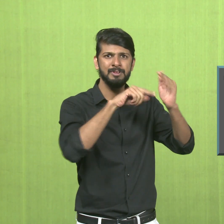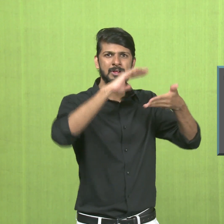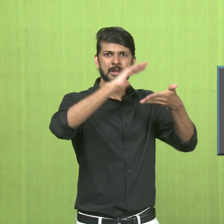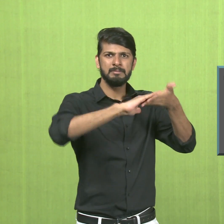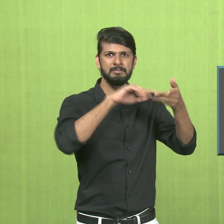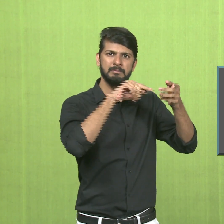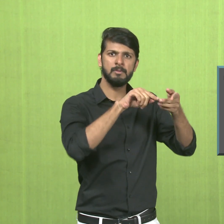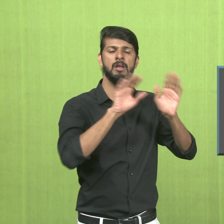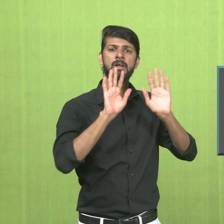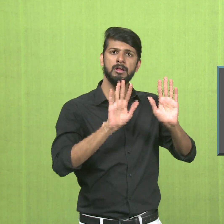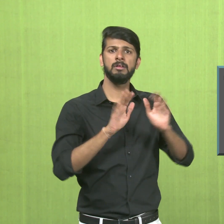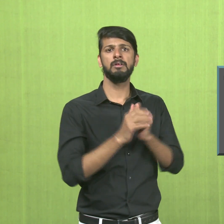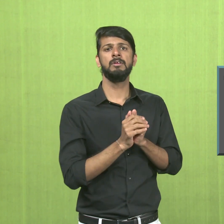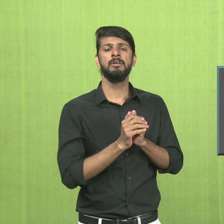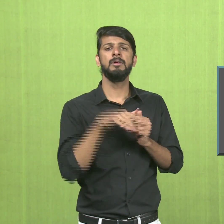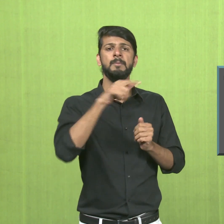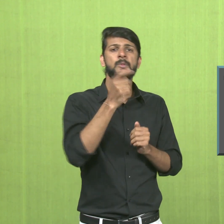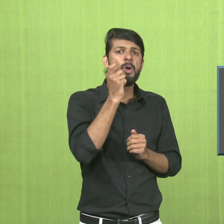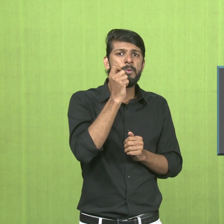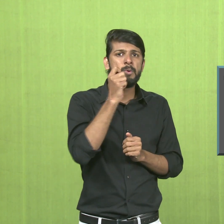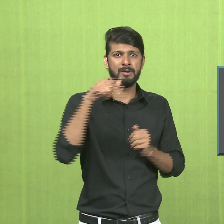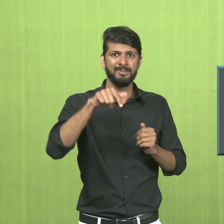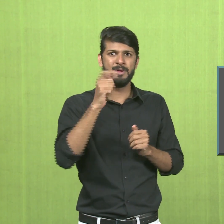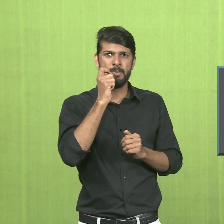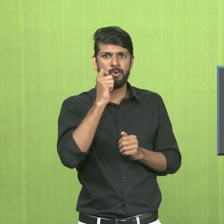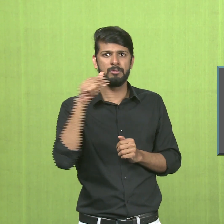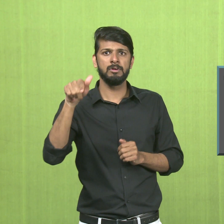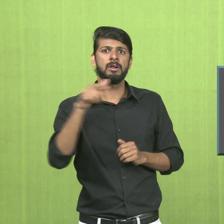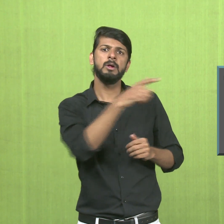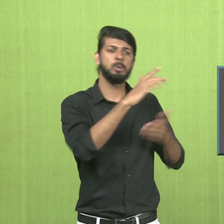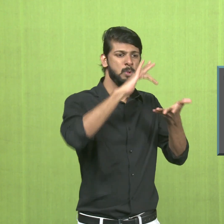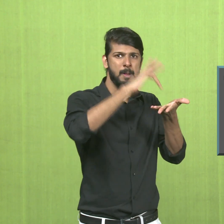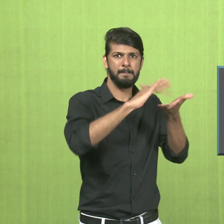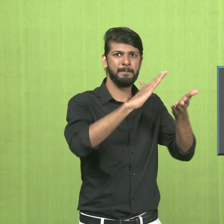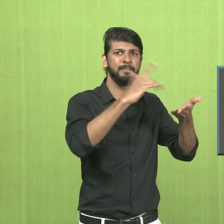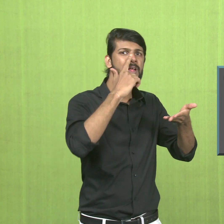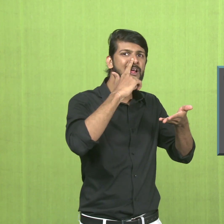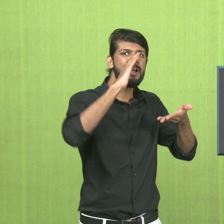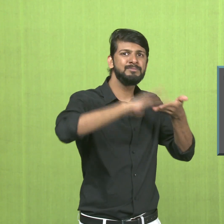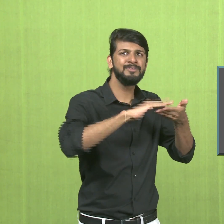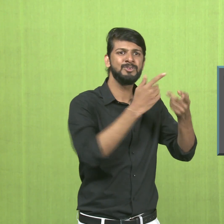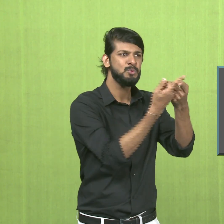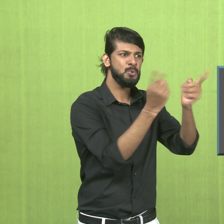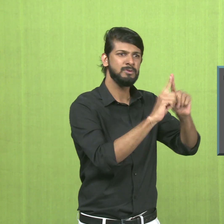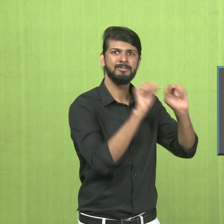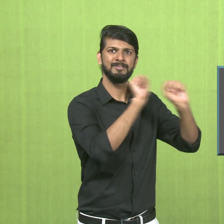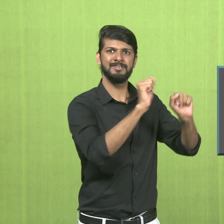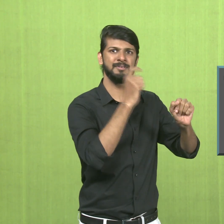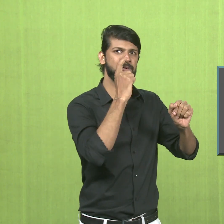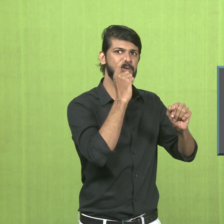The kobar is the room or the designated room for the groom. So,